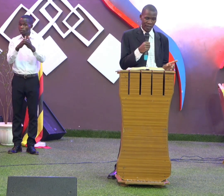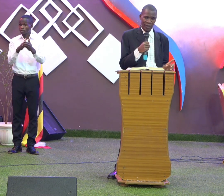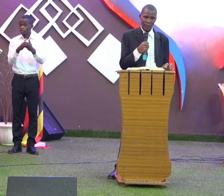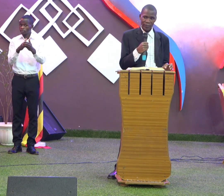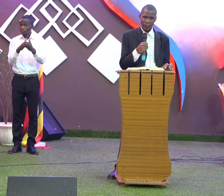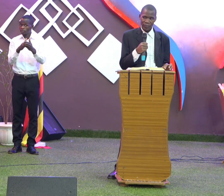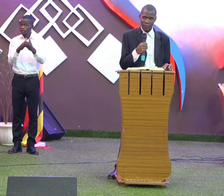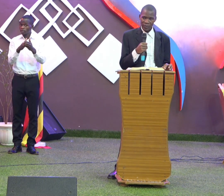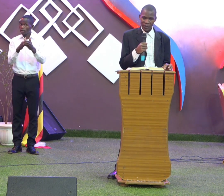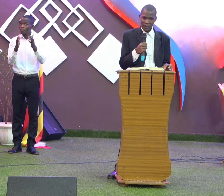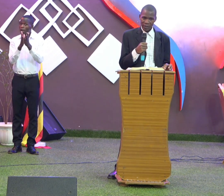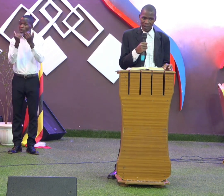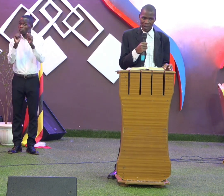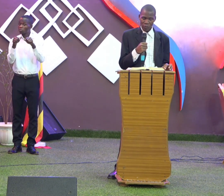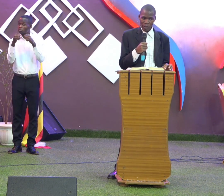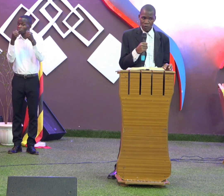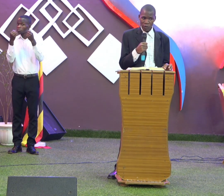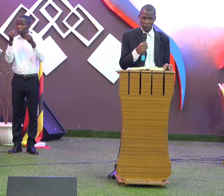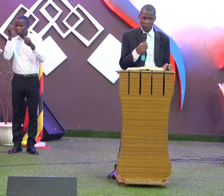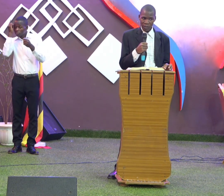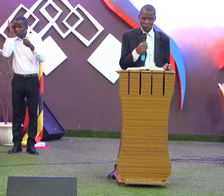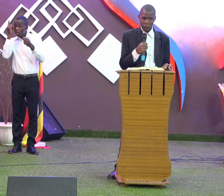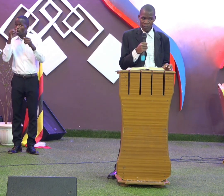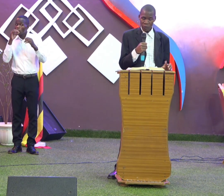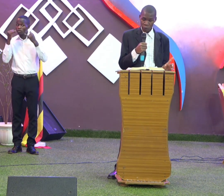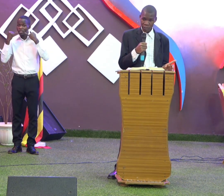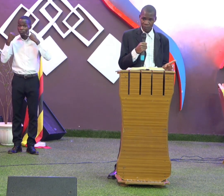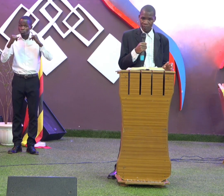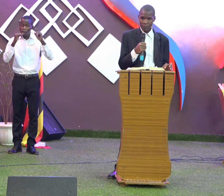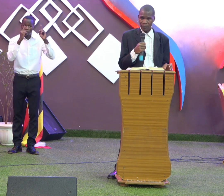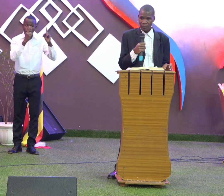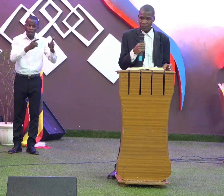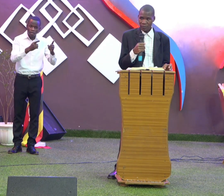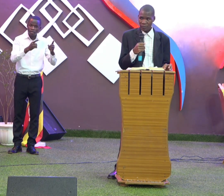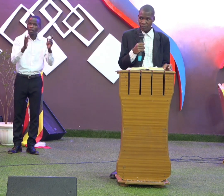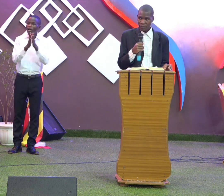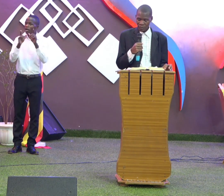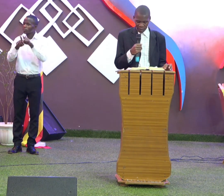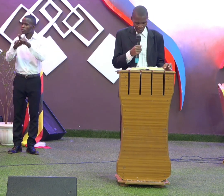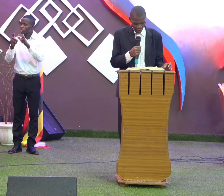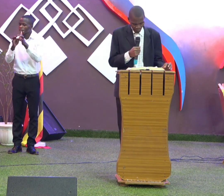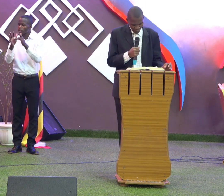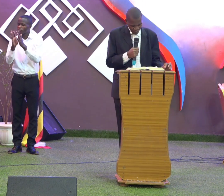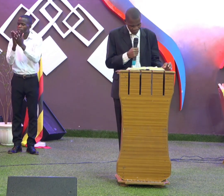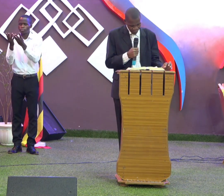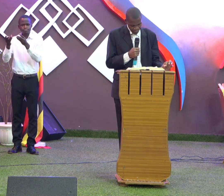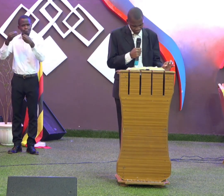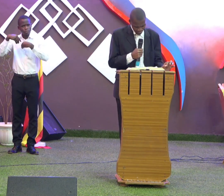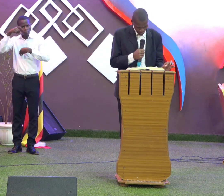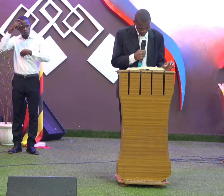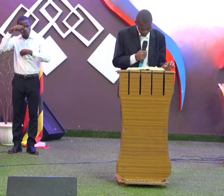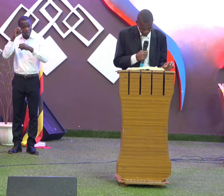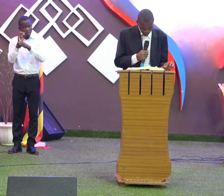a leader. N'otomanya nti bigenda mmutuuka. And you may not know that what you've said will reach him. Ate yo Bible tuwadde n'amagezi. And the Bible has given